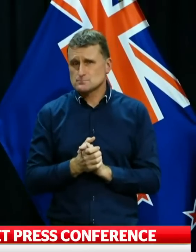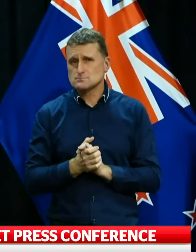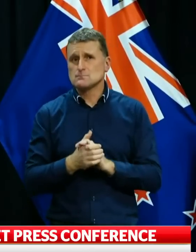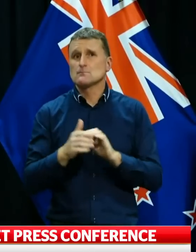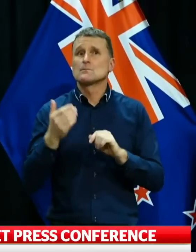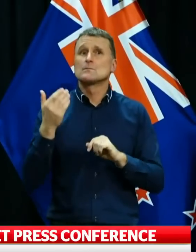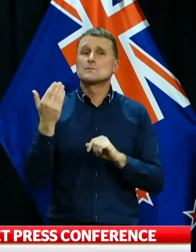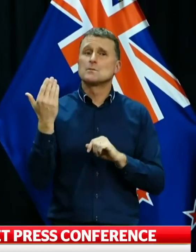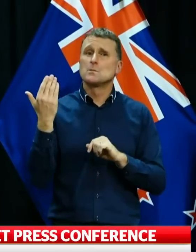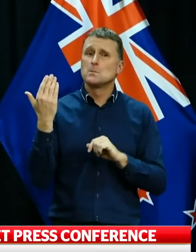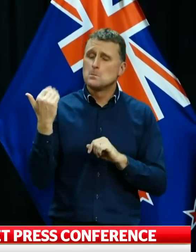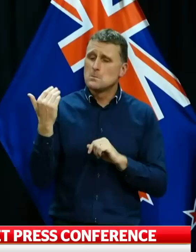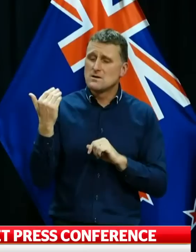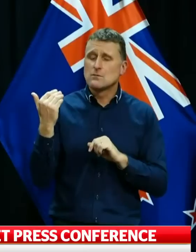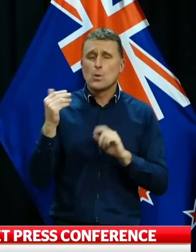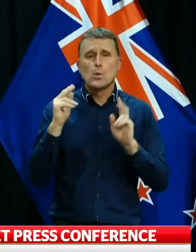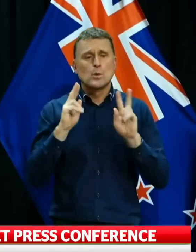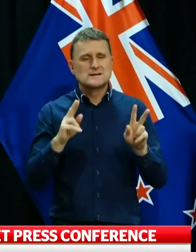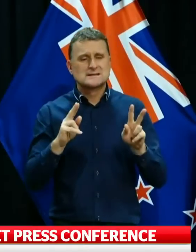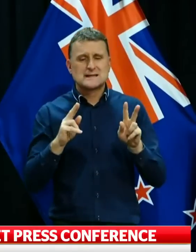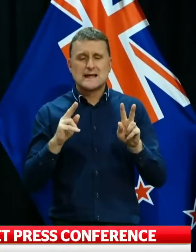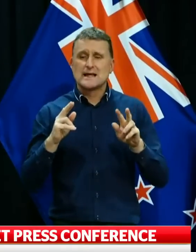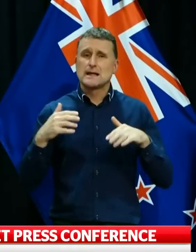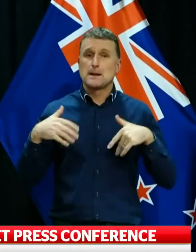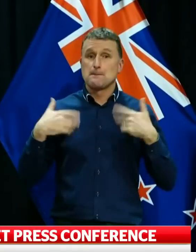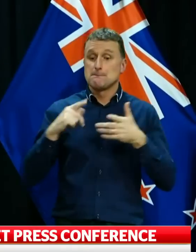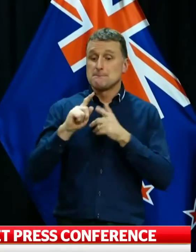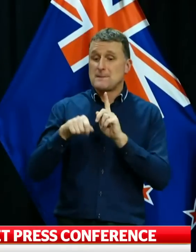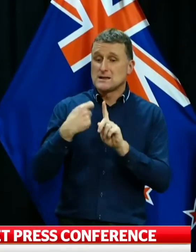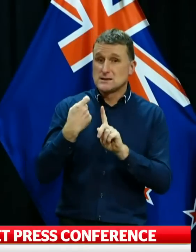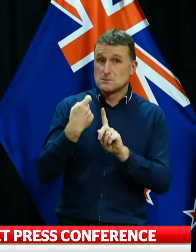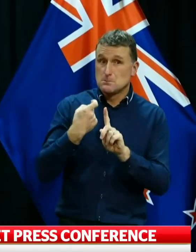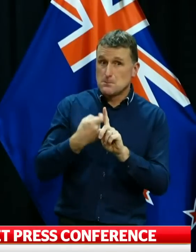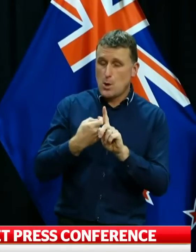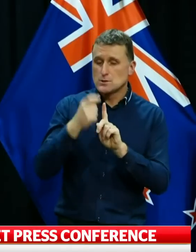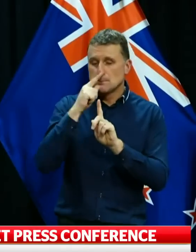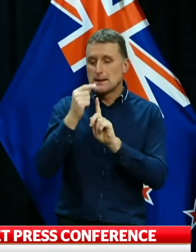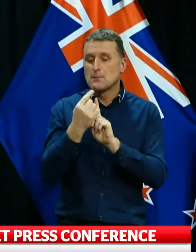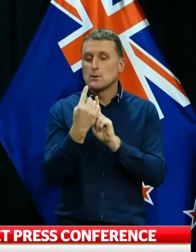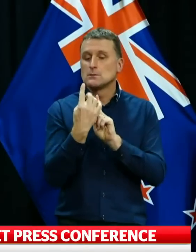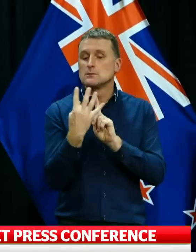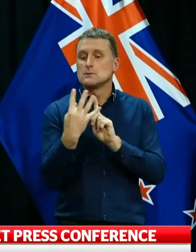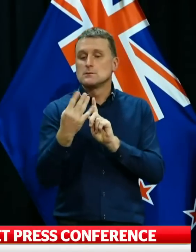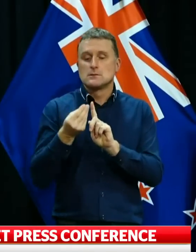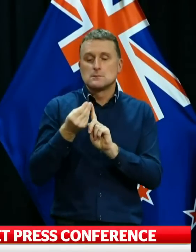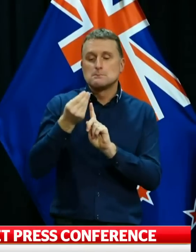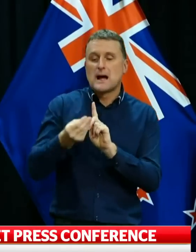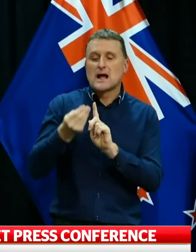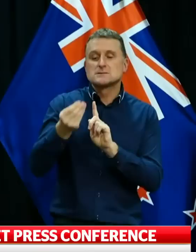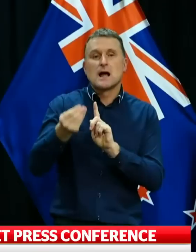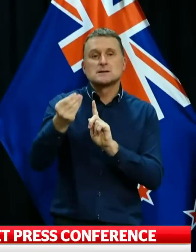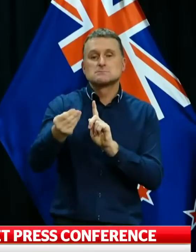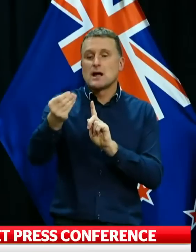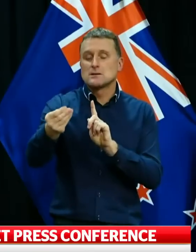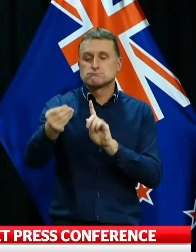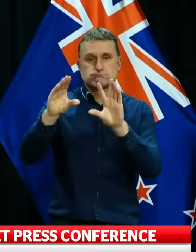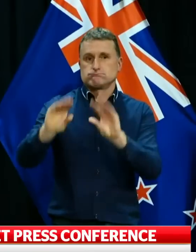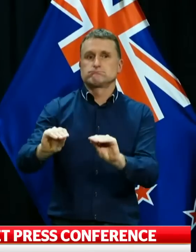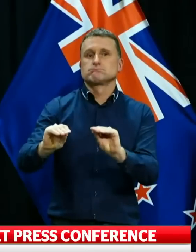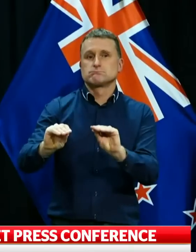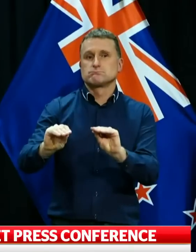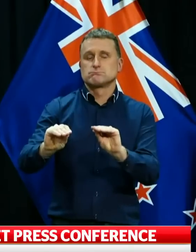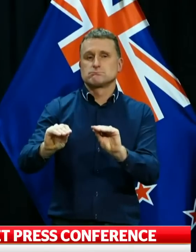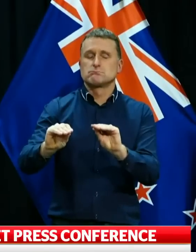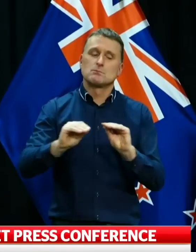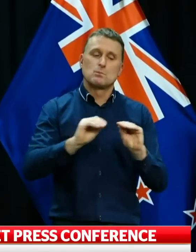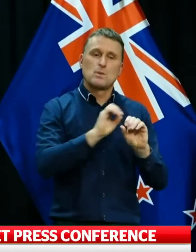monkeypox lead to quite short chains of transmission. So the outbreaks have been limited, whereas